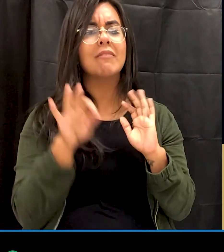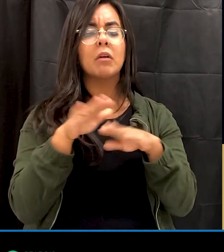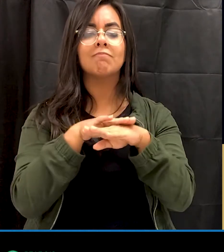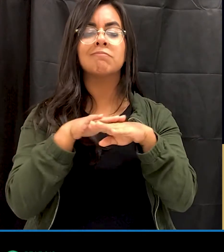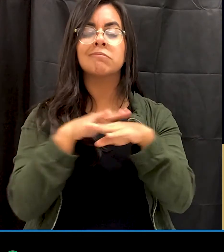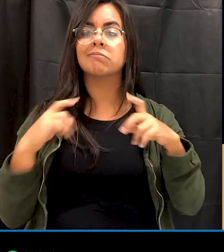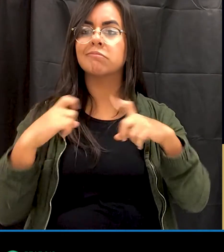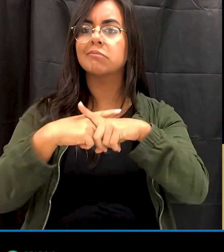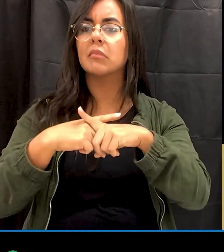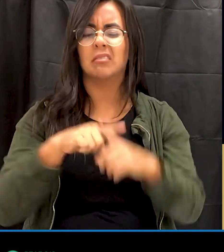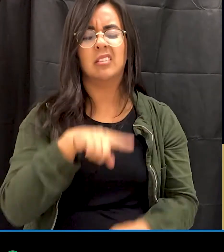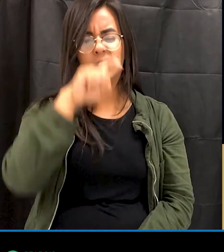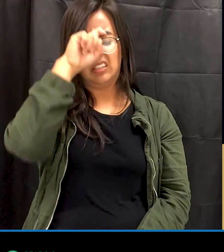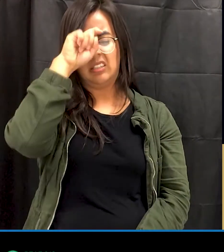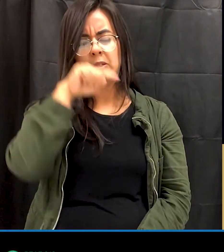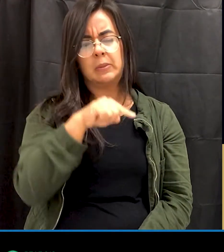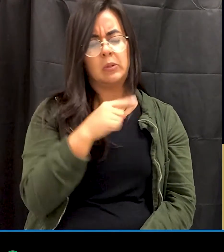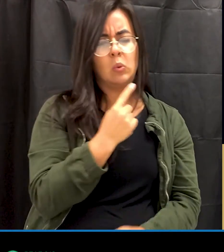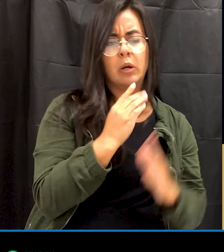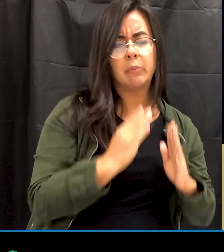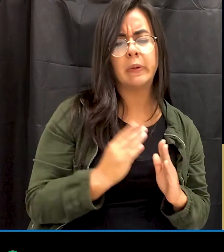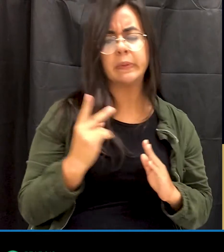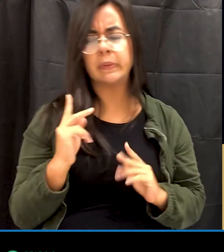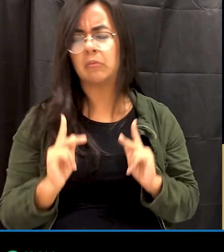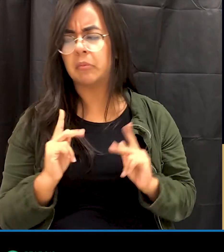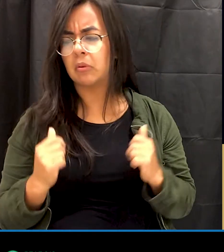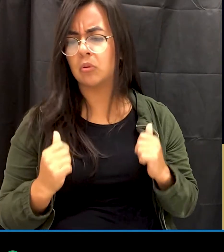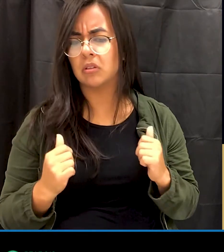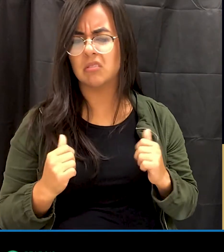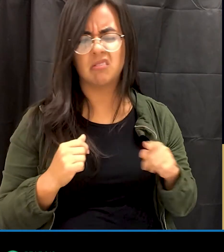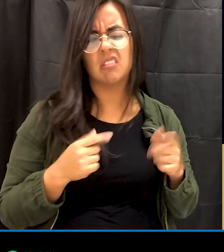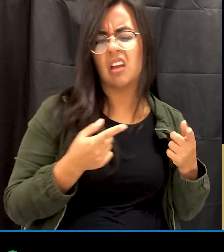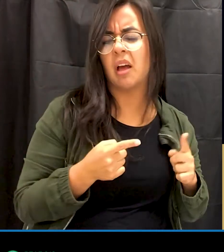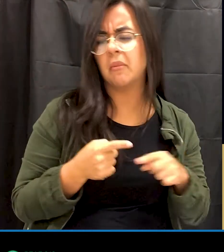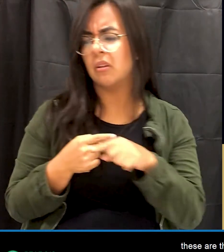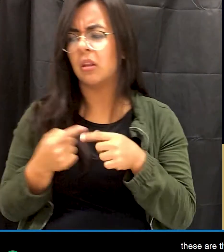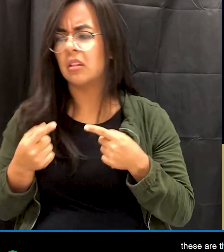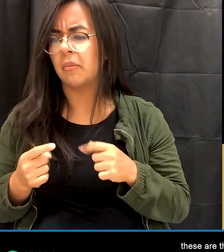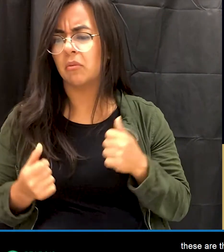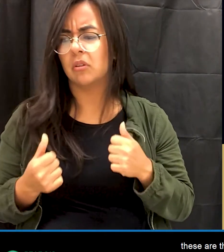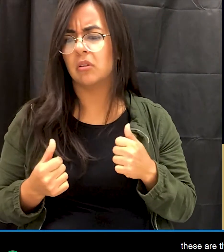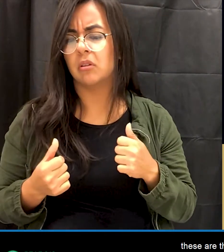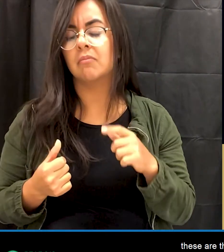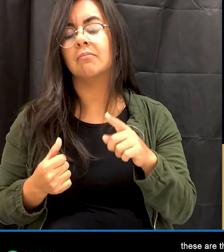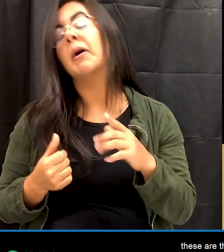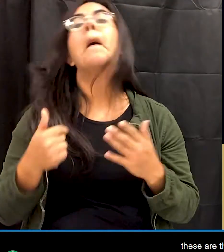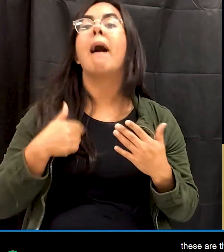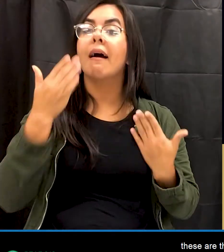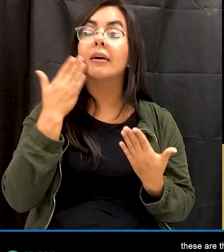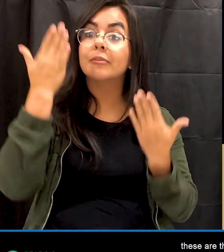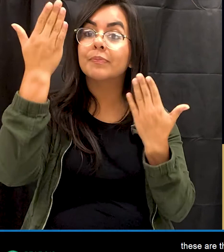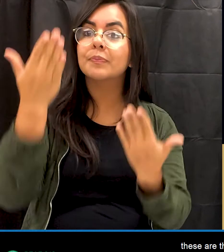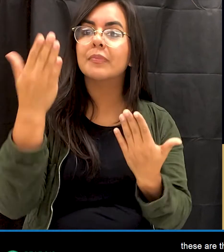Was there one person here? Did this happen this way? Did this happen this way? And I would argue that these are the same kind of surface